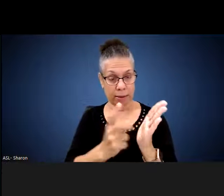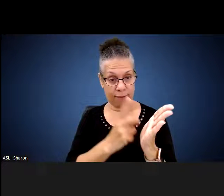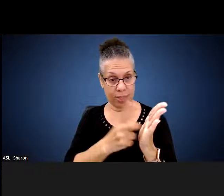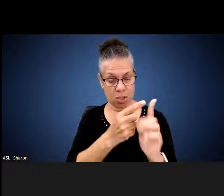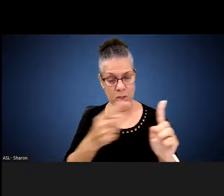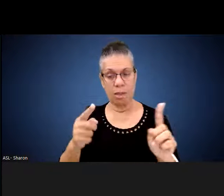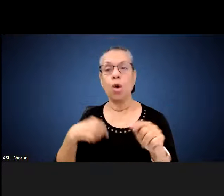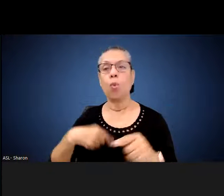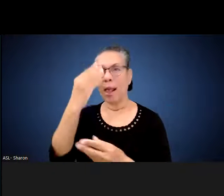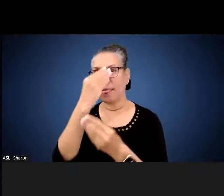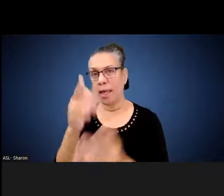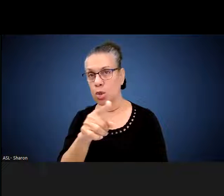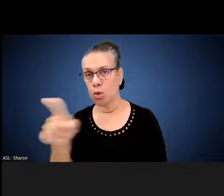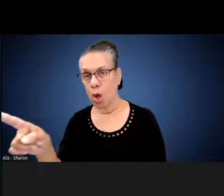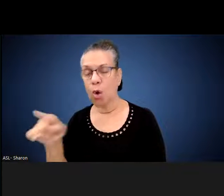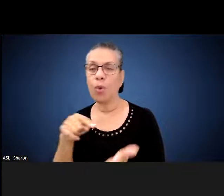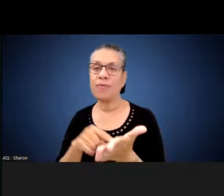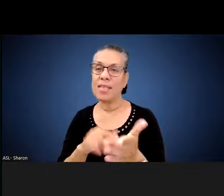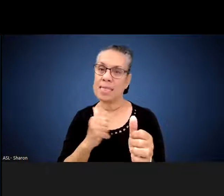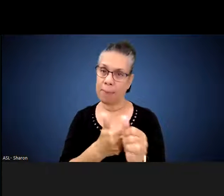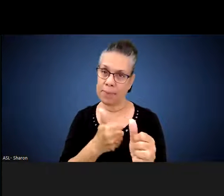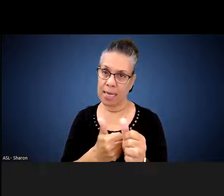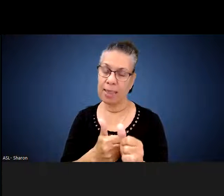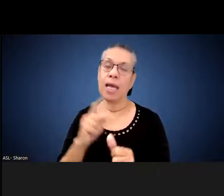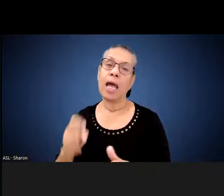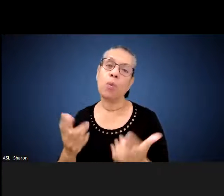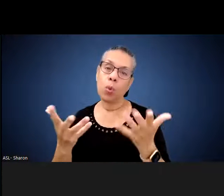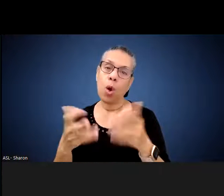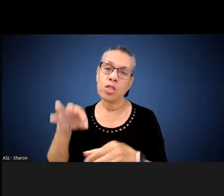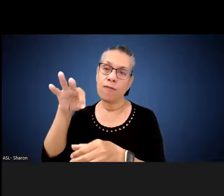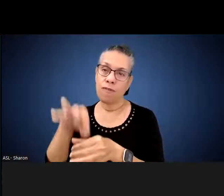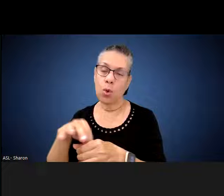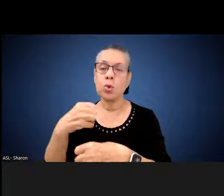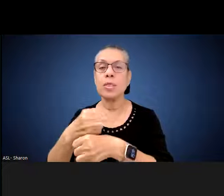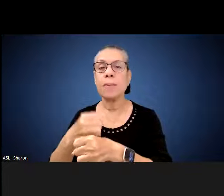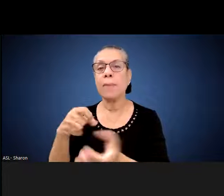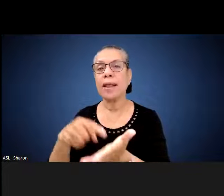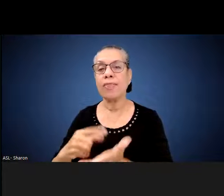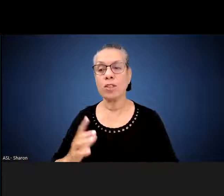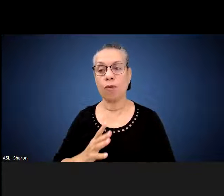group of that update and propose to host a vote to formalize the update.